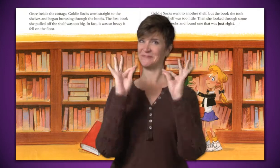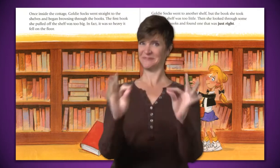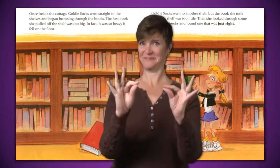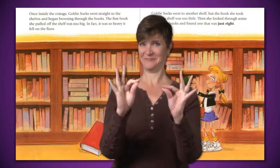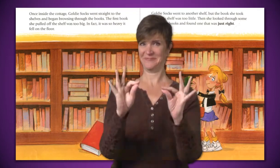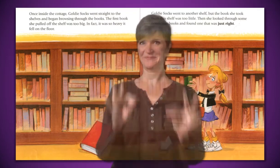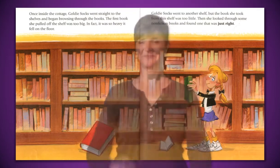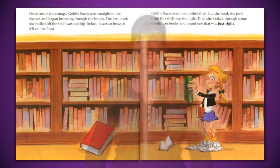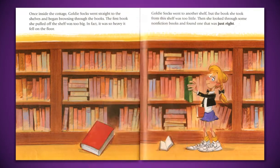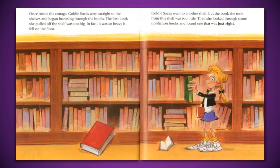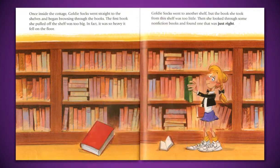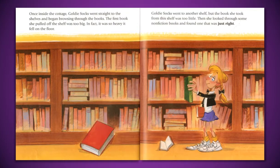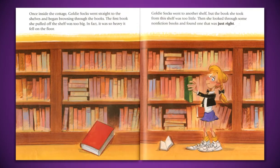just right.